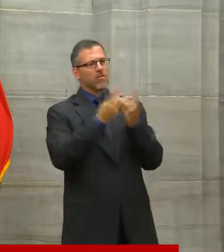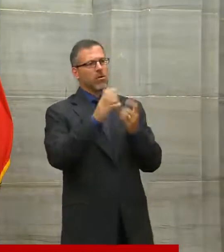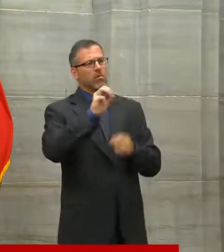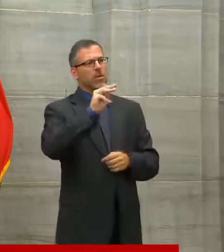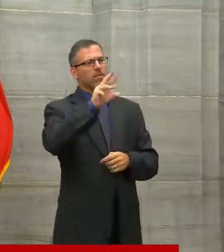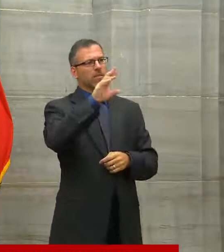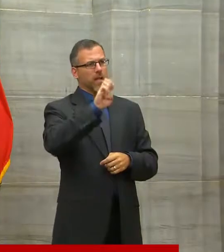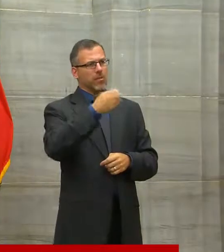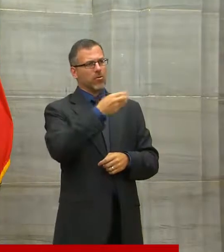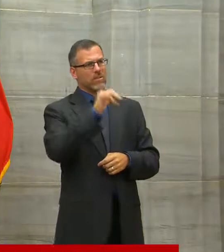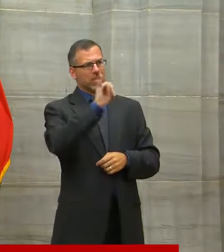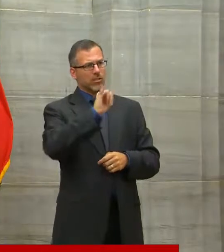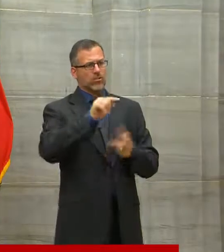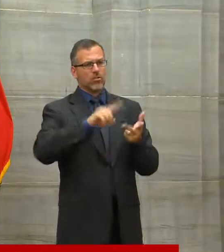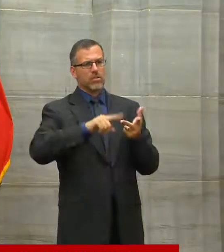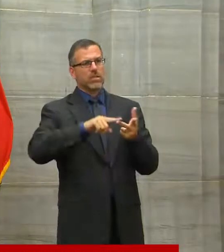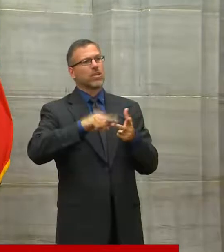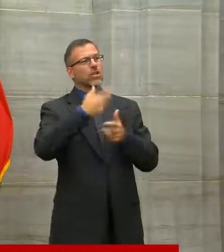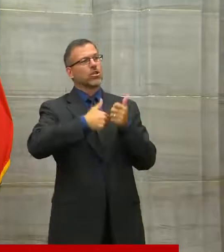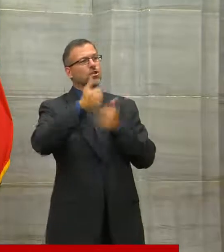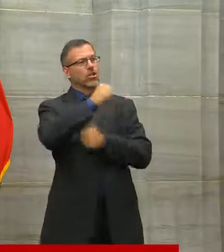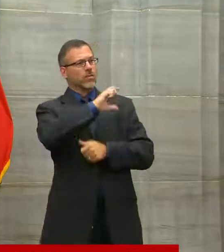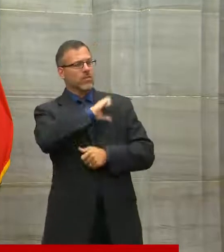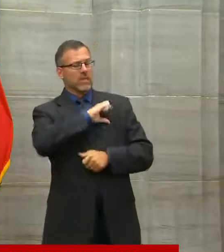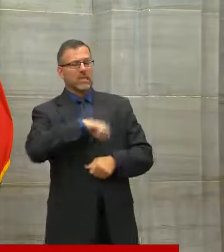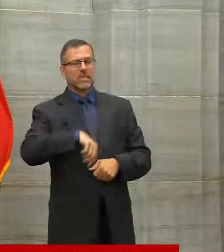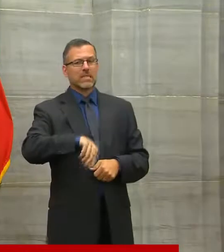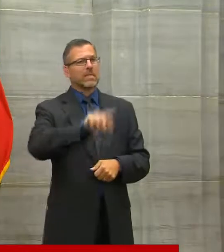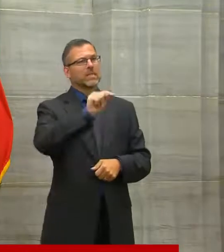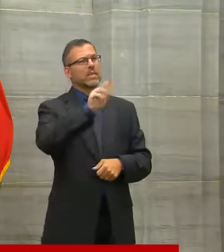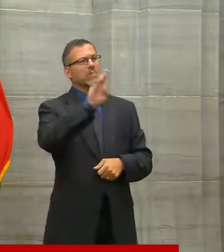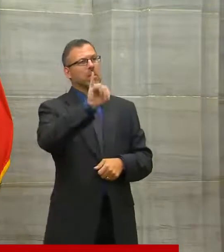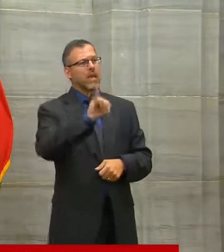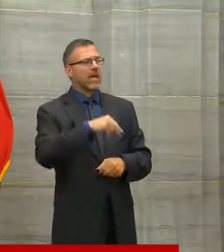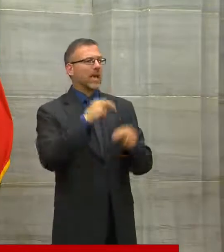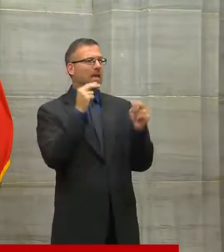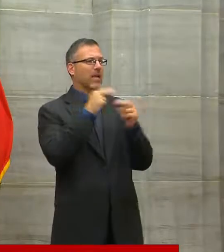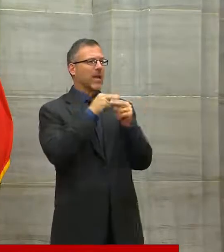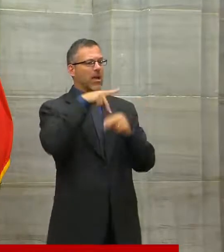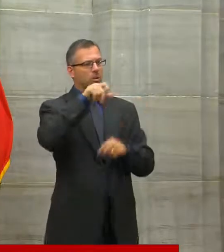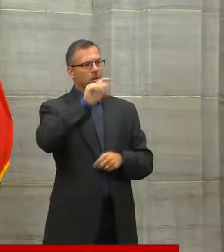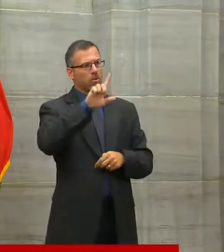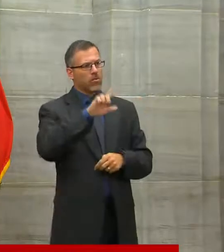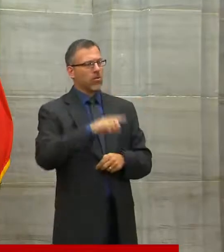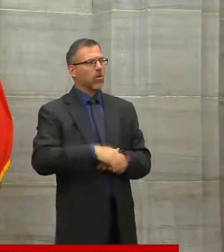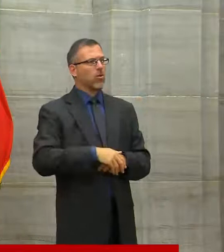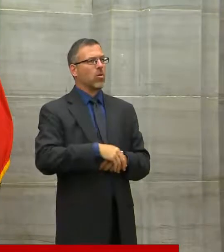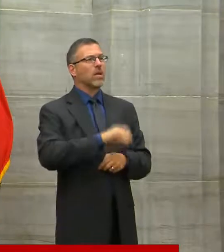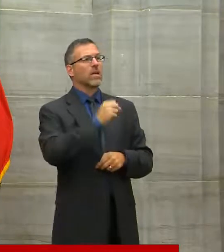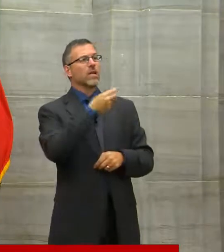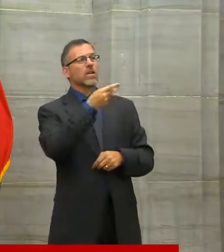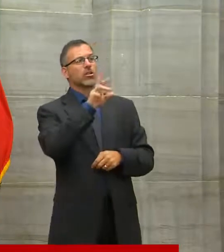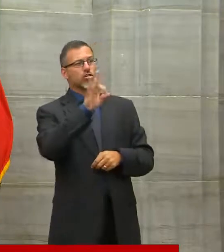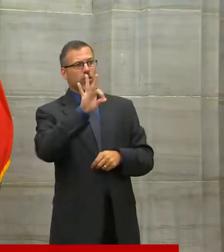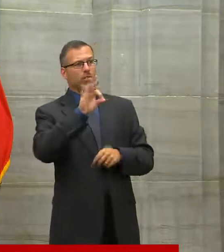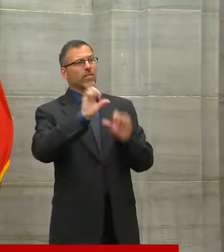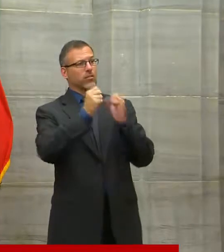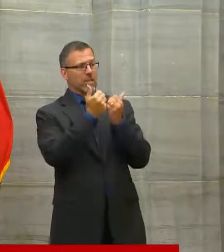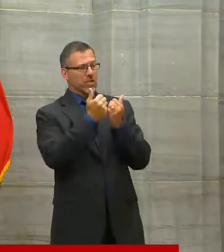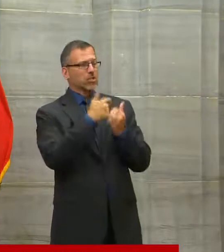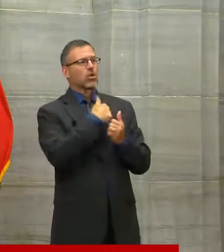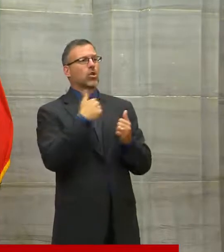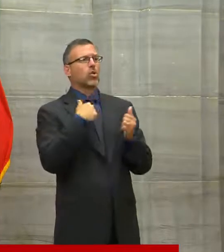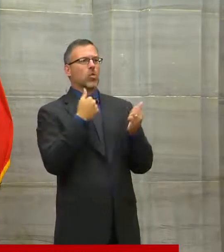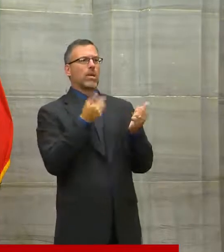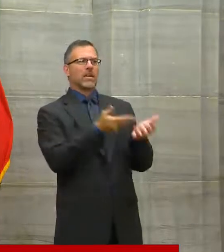of Police, TBI, Highway Patrol, and the Sheriff's Association, we're calling on every law enforcement agency in the